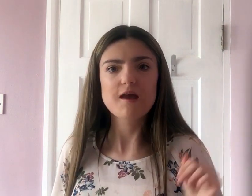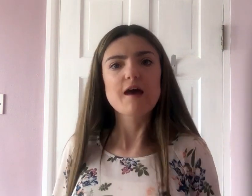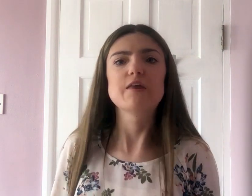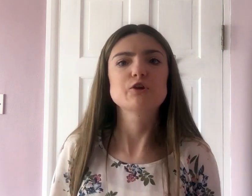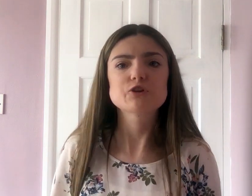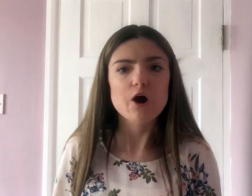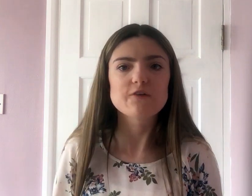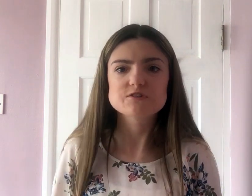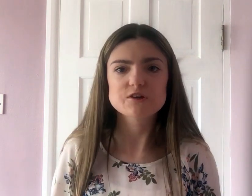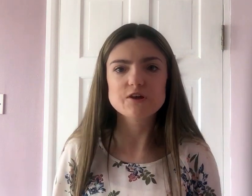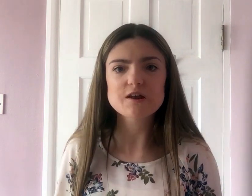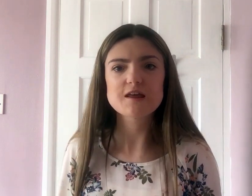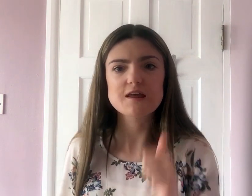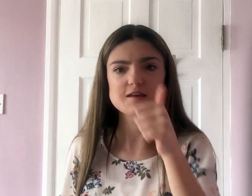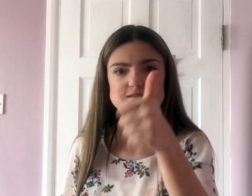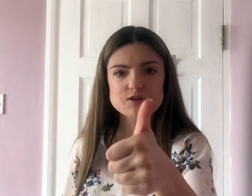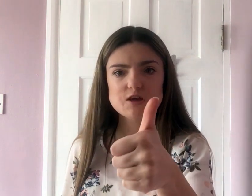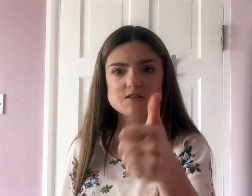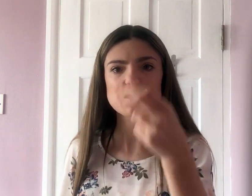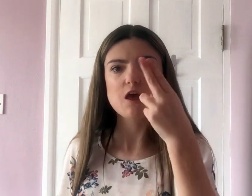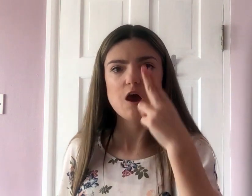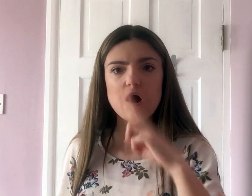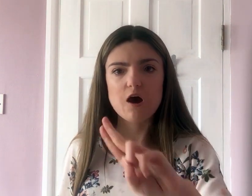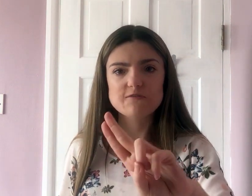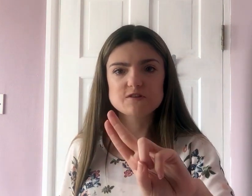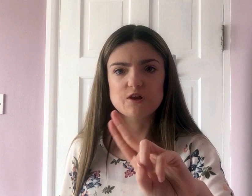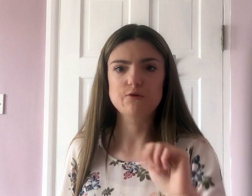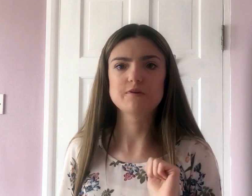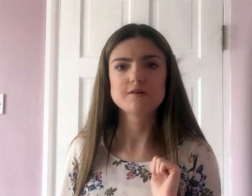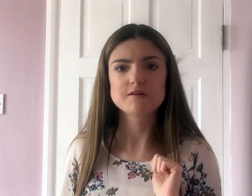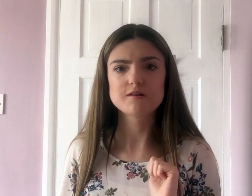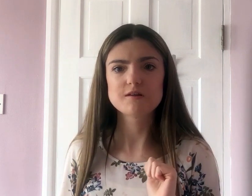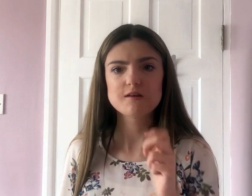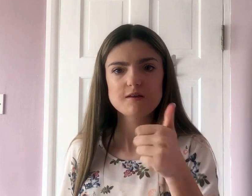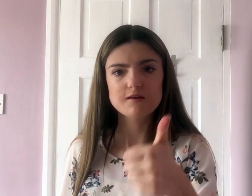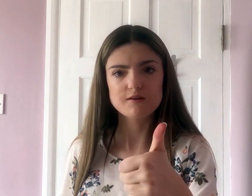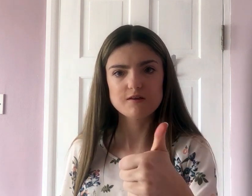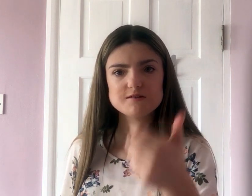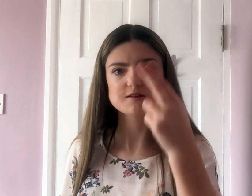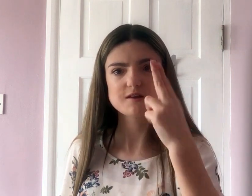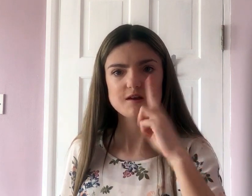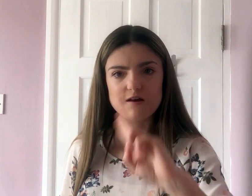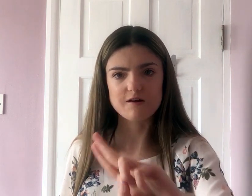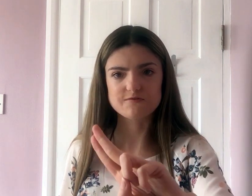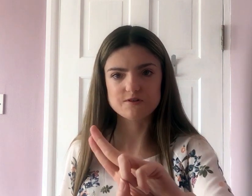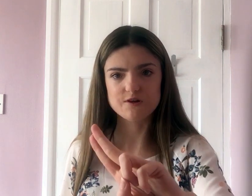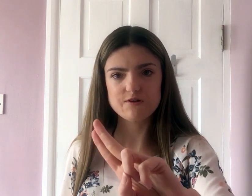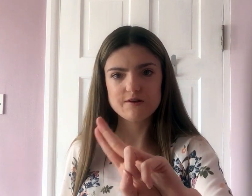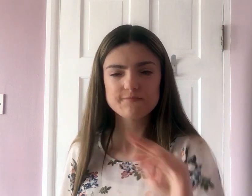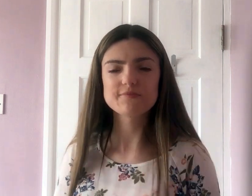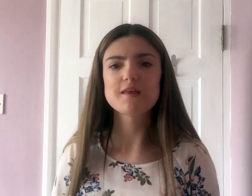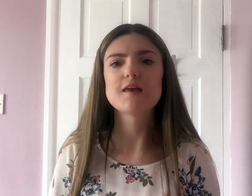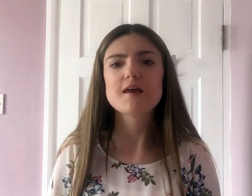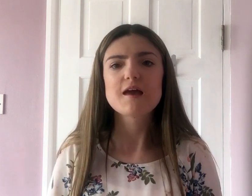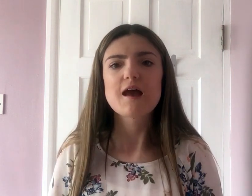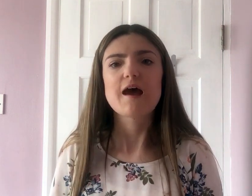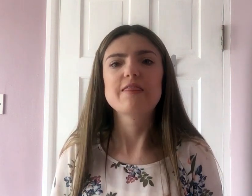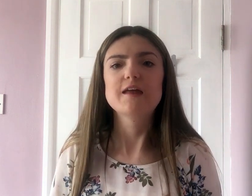And then good afternoon is good afternoon, good afternoon. And then